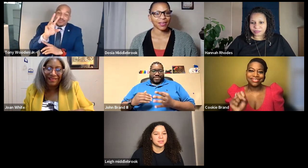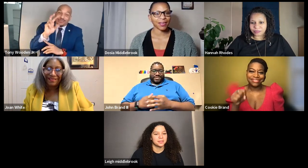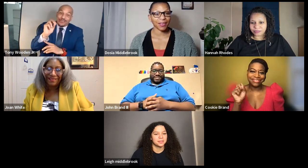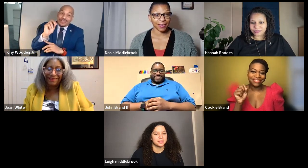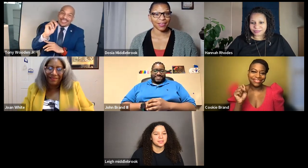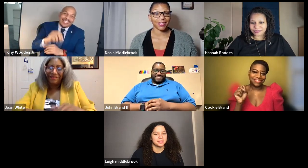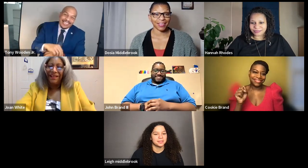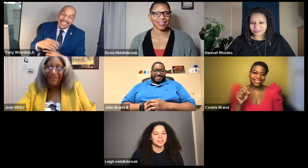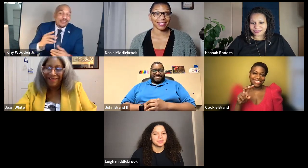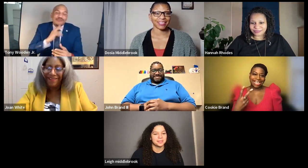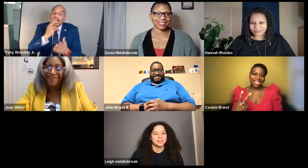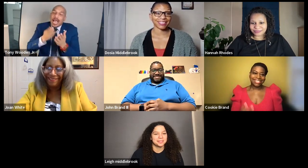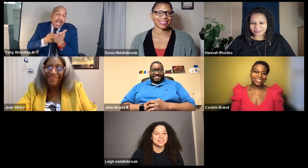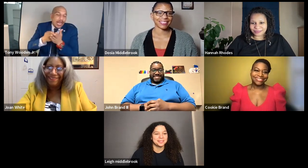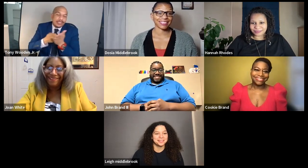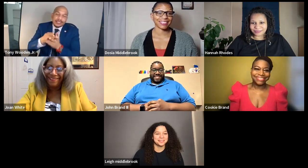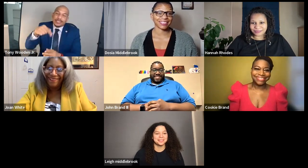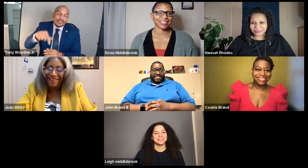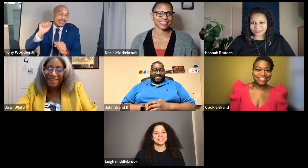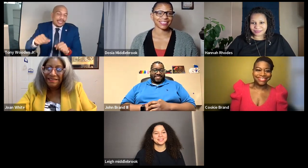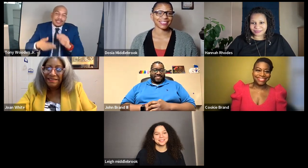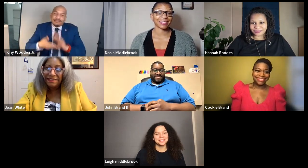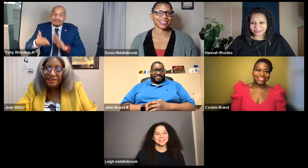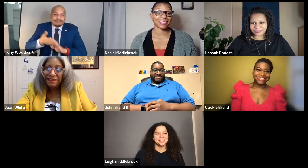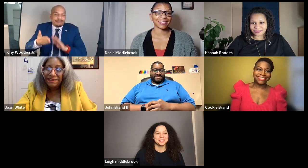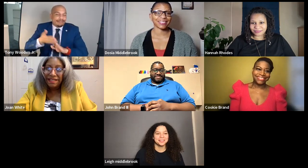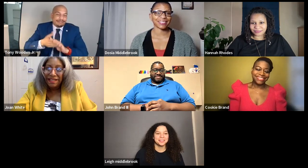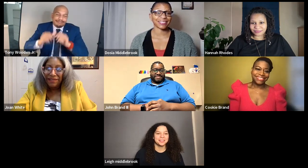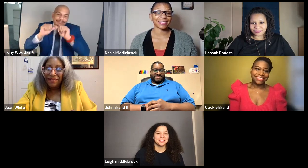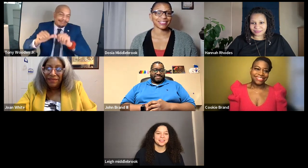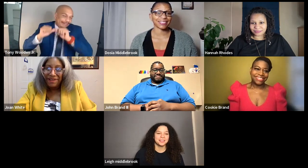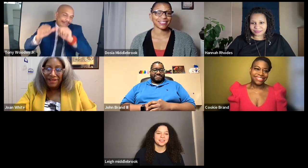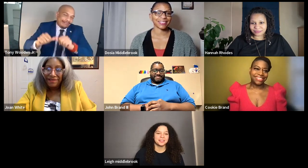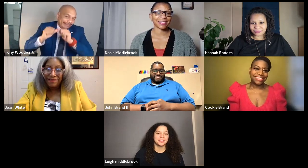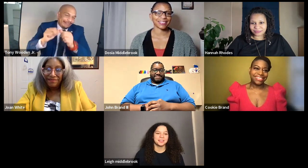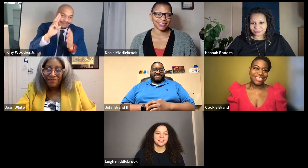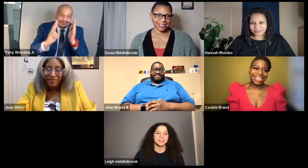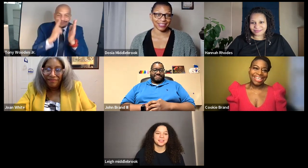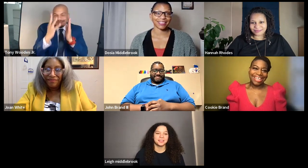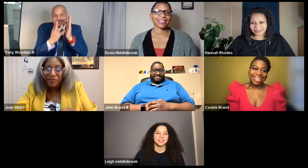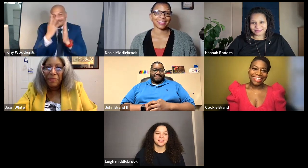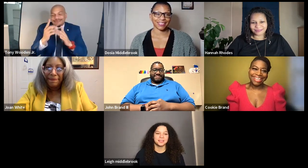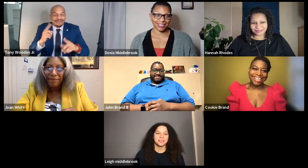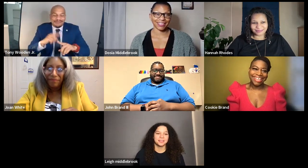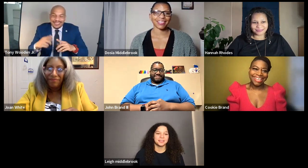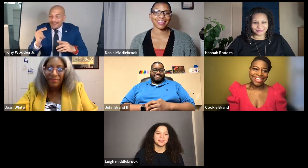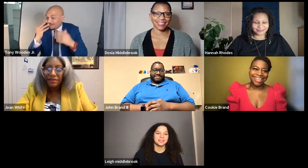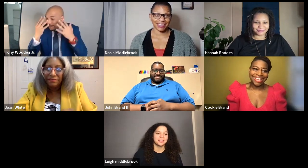I know we need a second part where there's more. J3 saying we need more, there's more questions. We need to have a second part. I mean, we could be going all night, 2, 3,